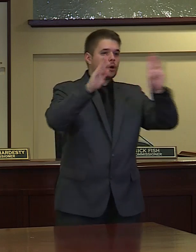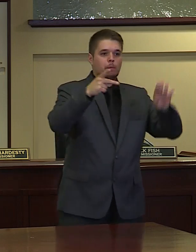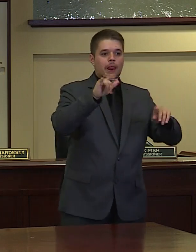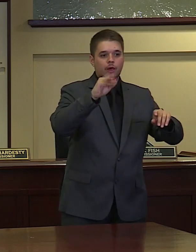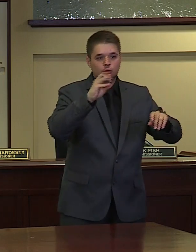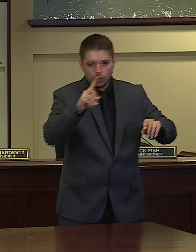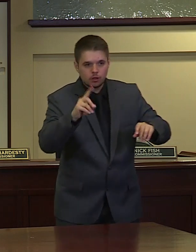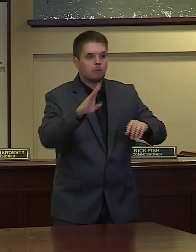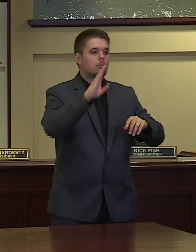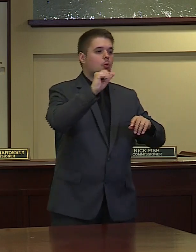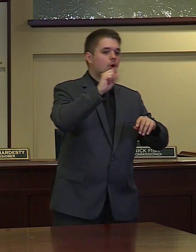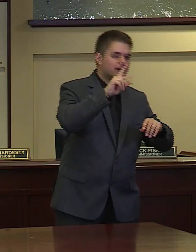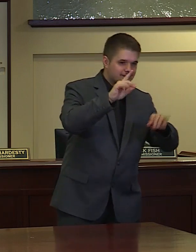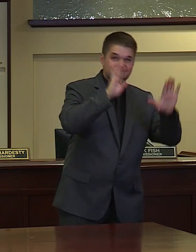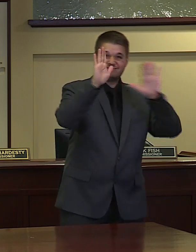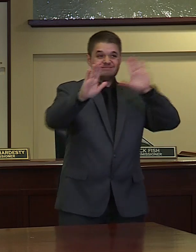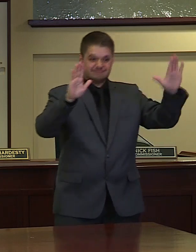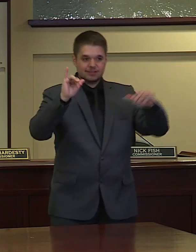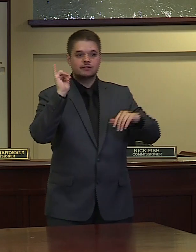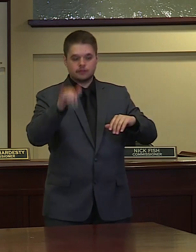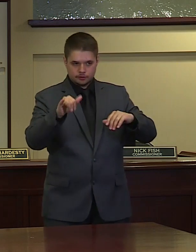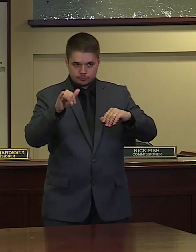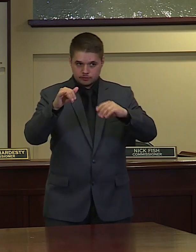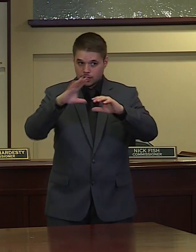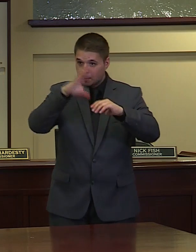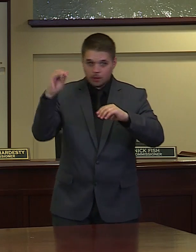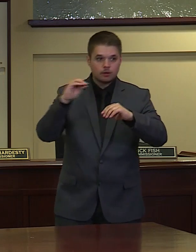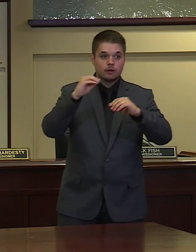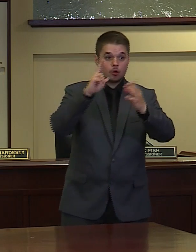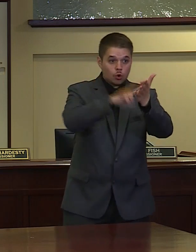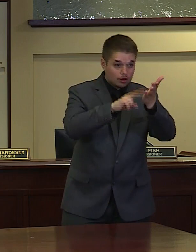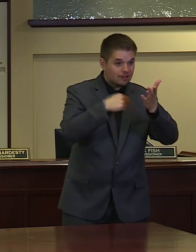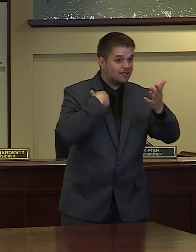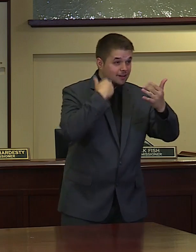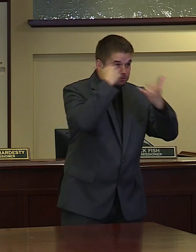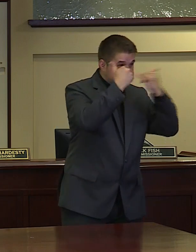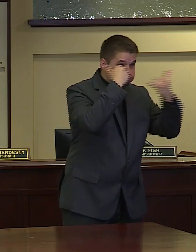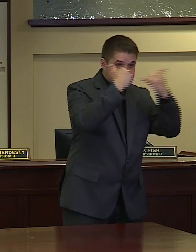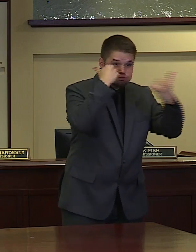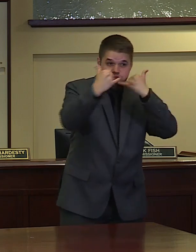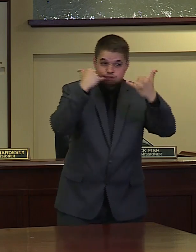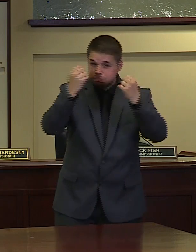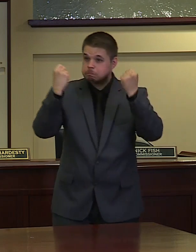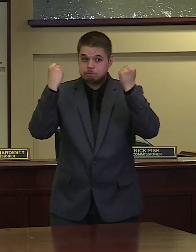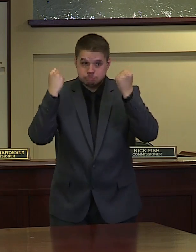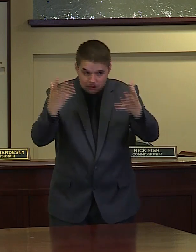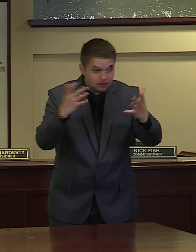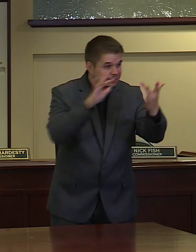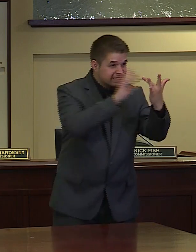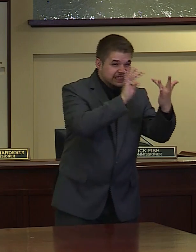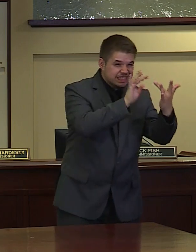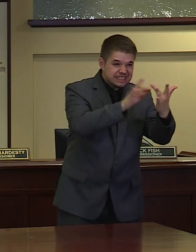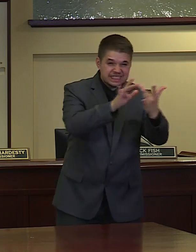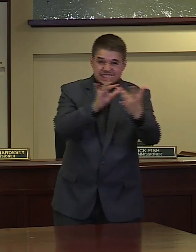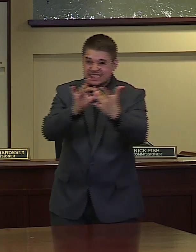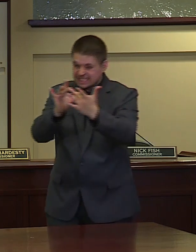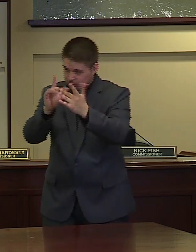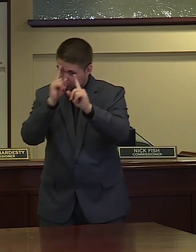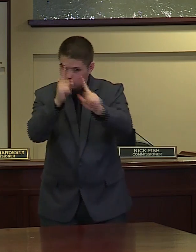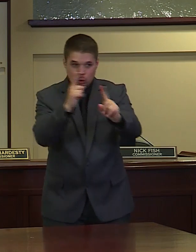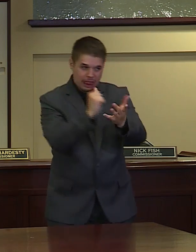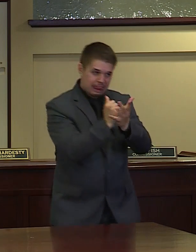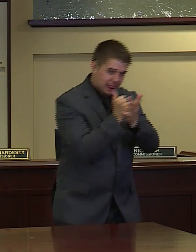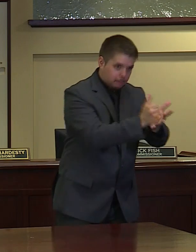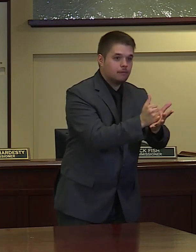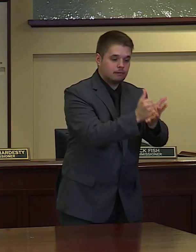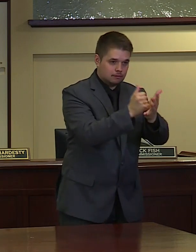And this is just one out of dozens of contractors we'll work with throughout this weekend. And they're telling me, Mike,